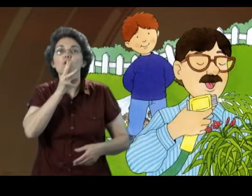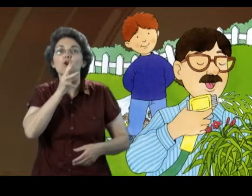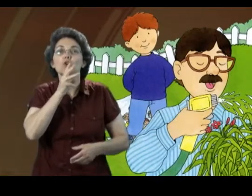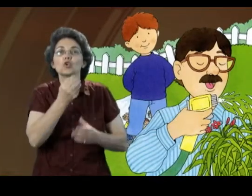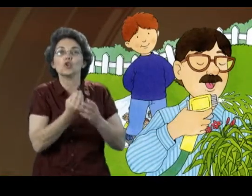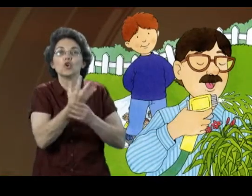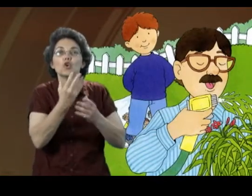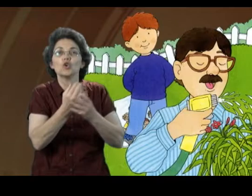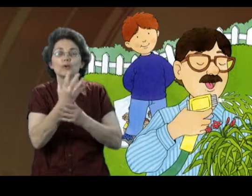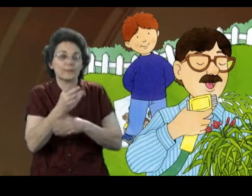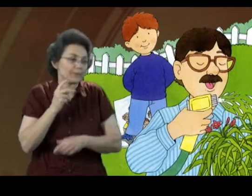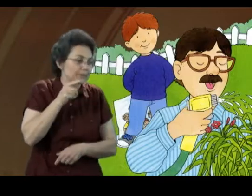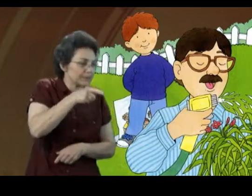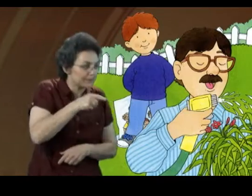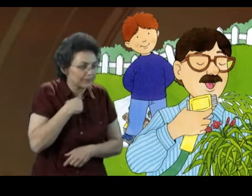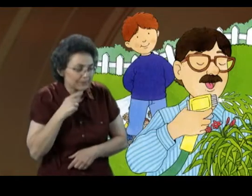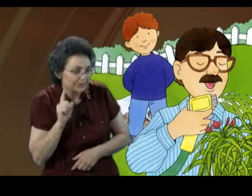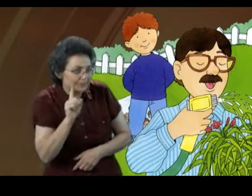Fred's dad was in the garden.